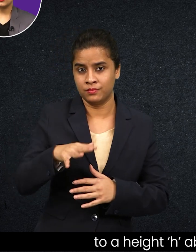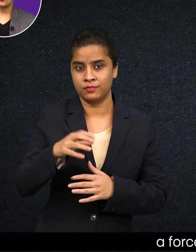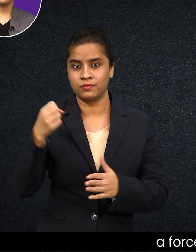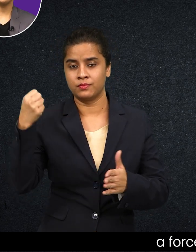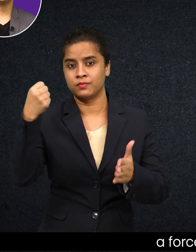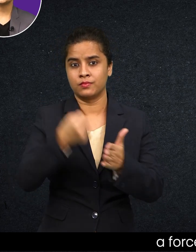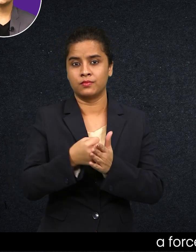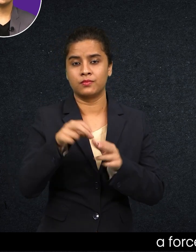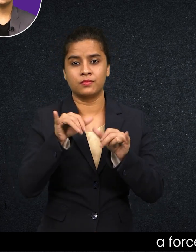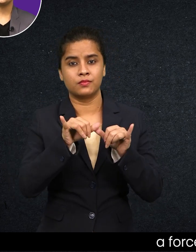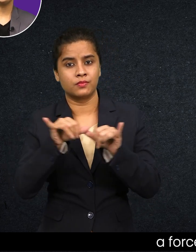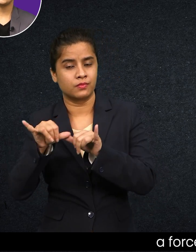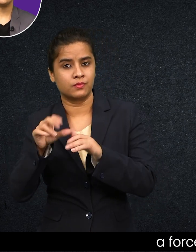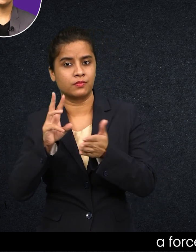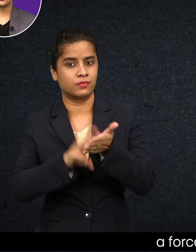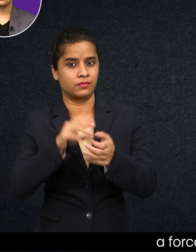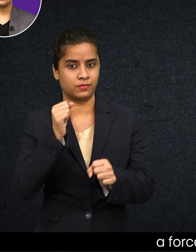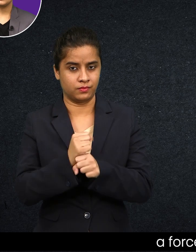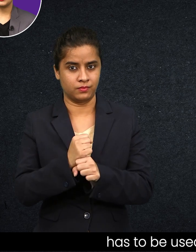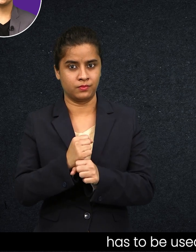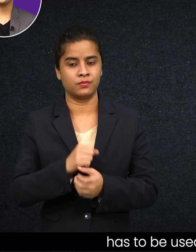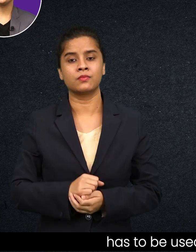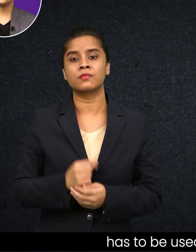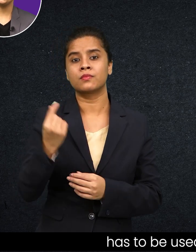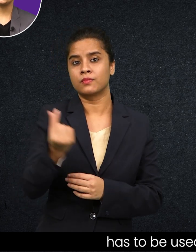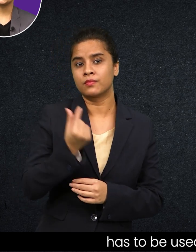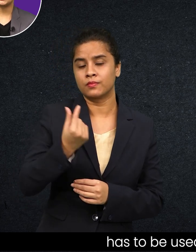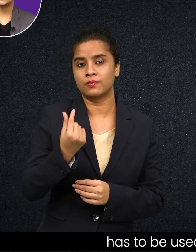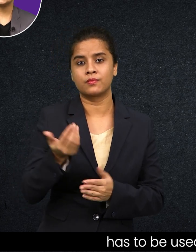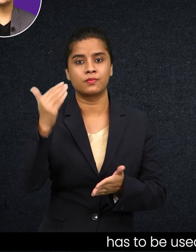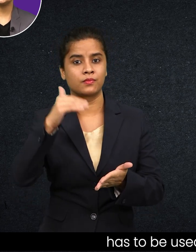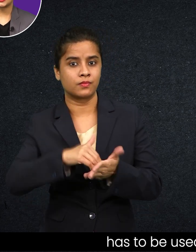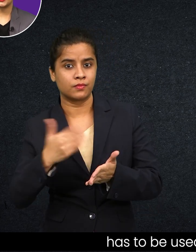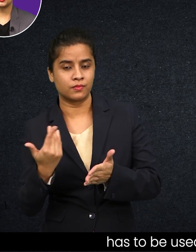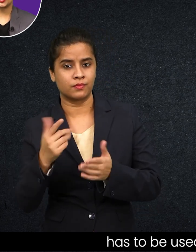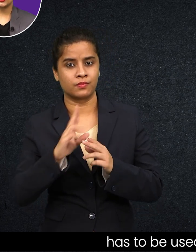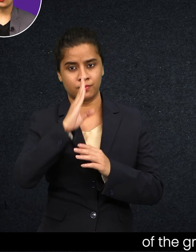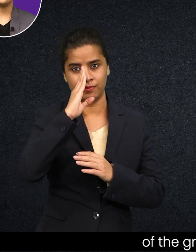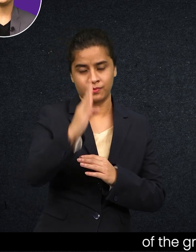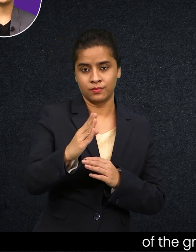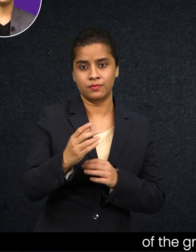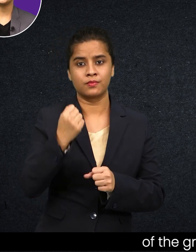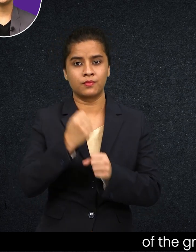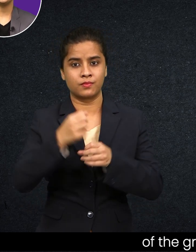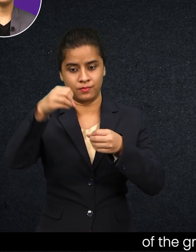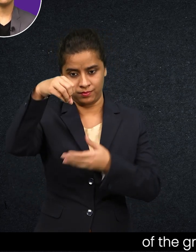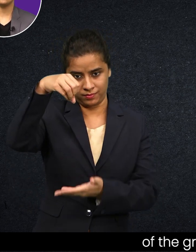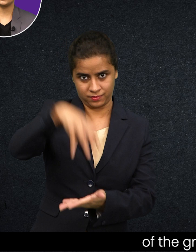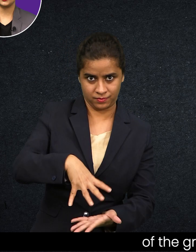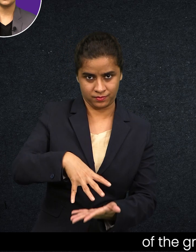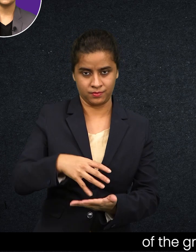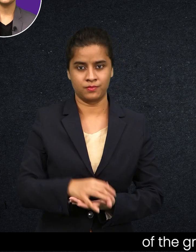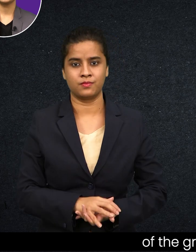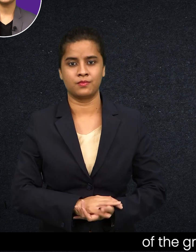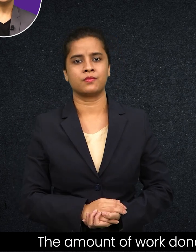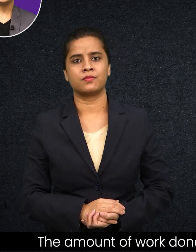surface, a force equal to mg has to be used against the direction of the gravitational